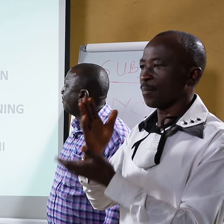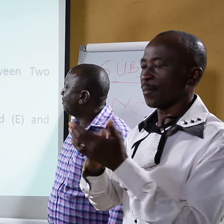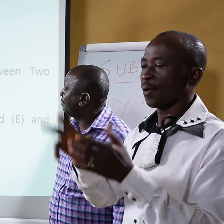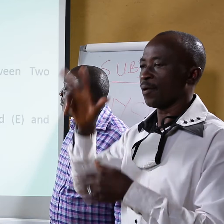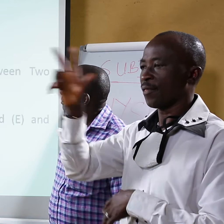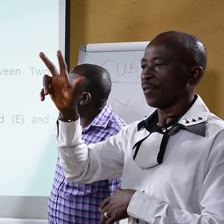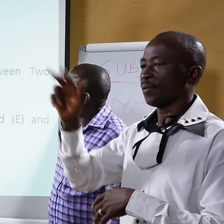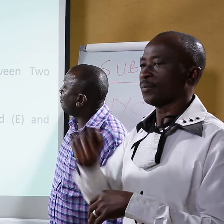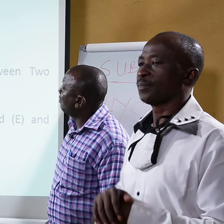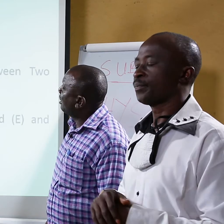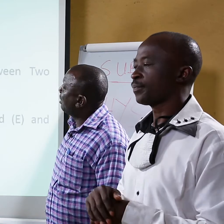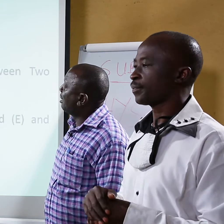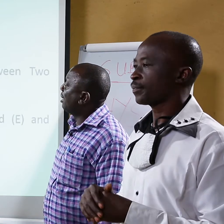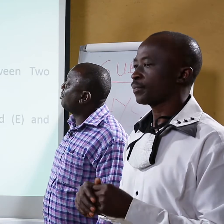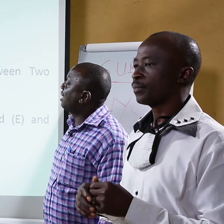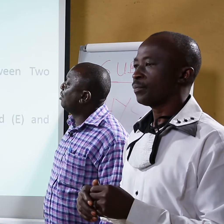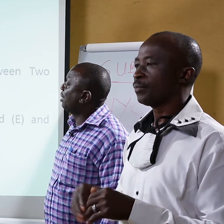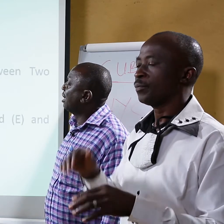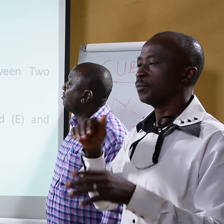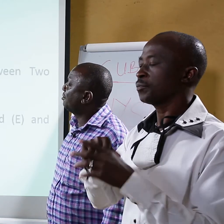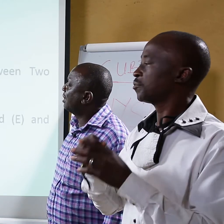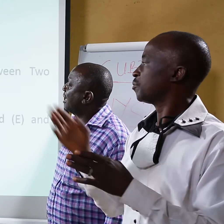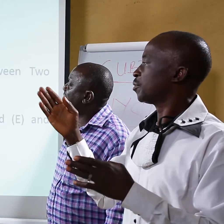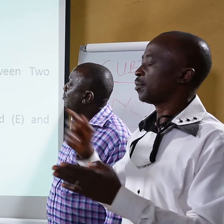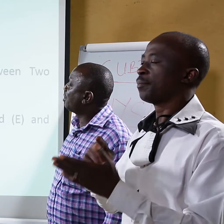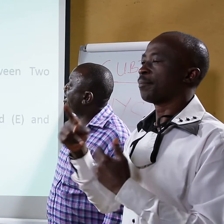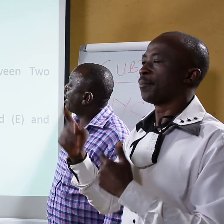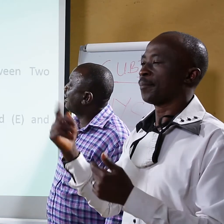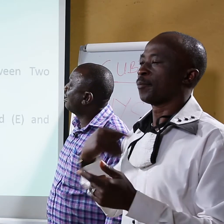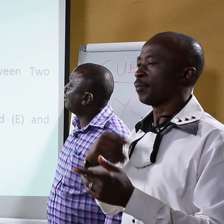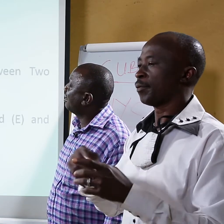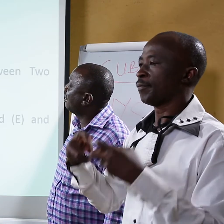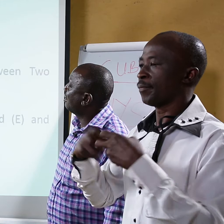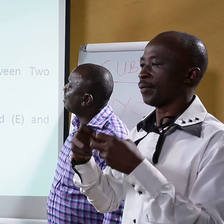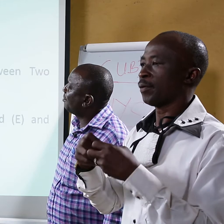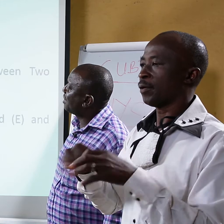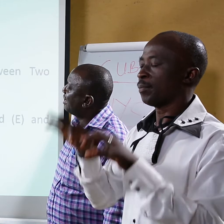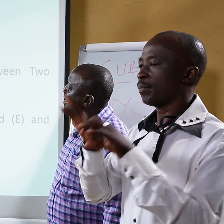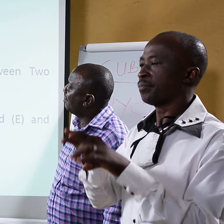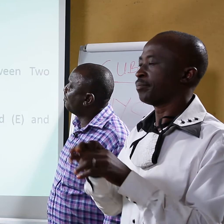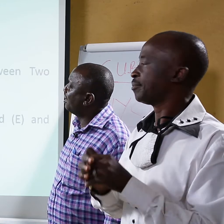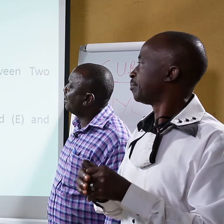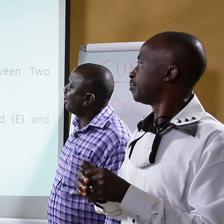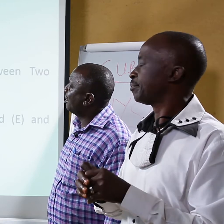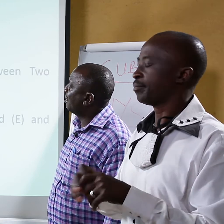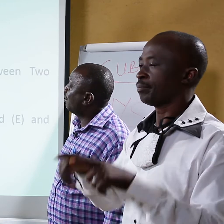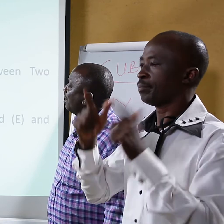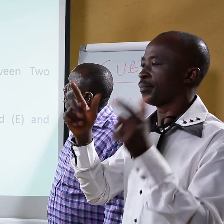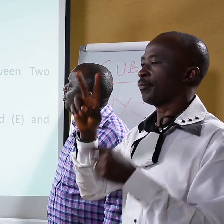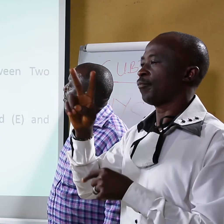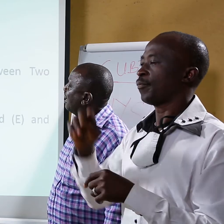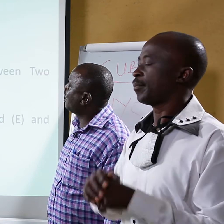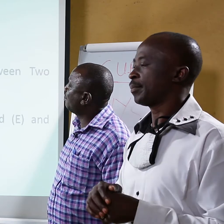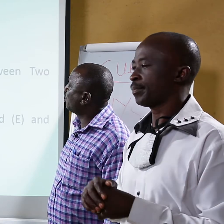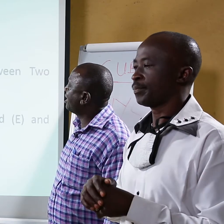3. In our outline we have electric potential, capital letter V. We